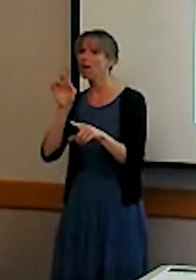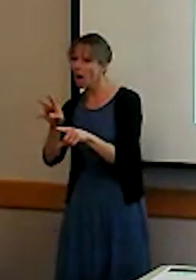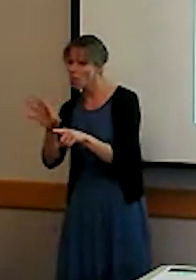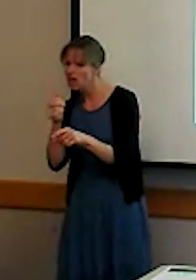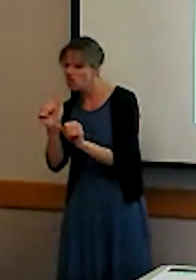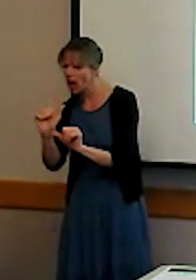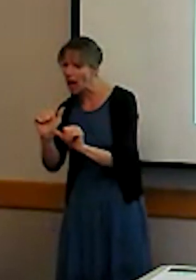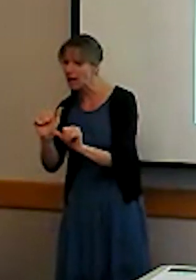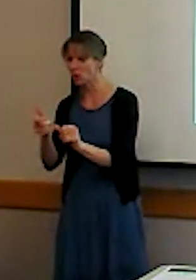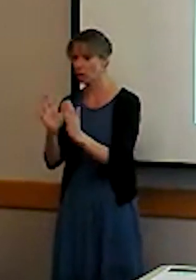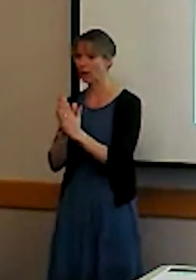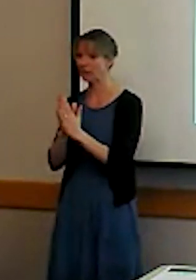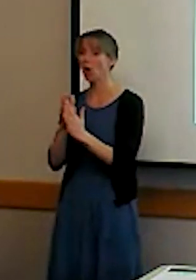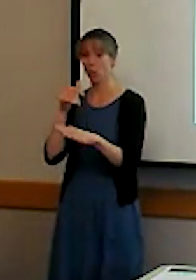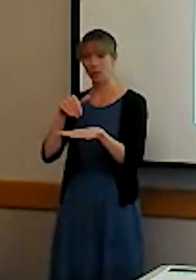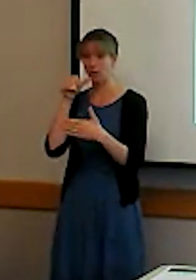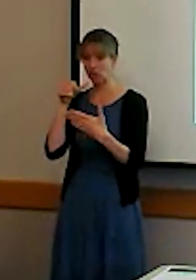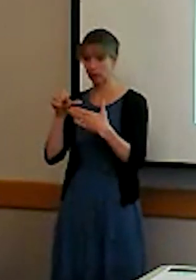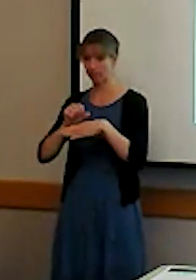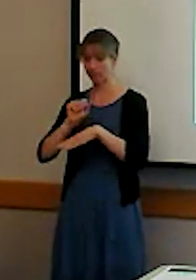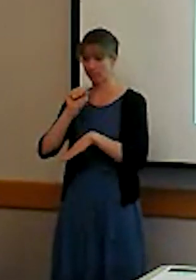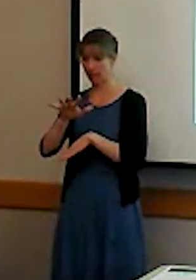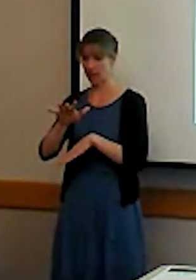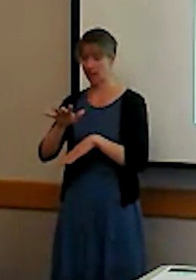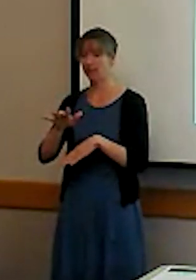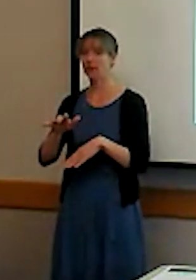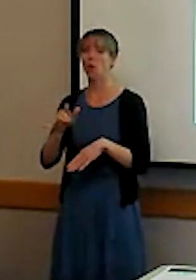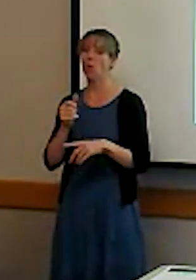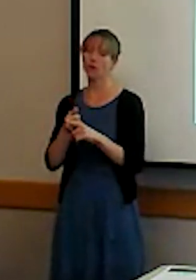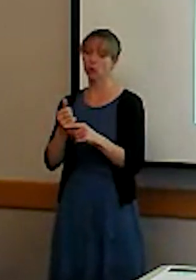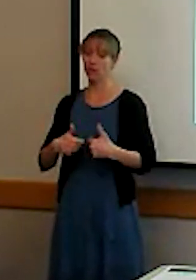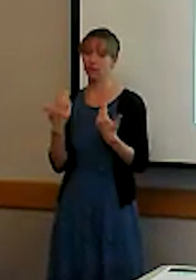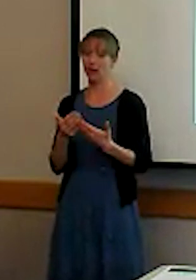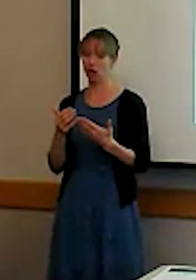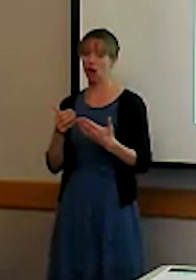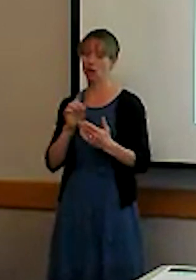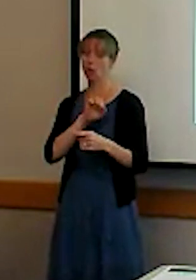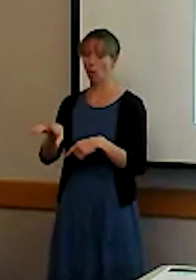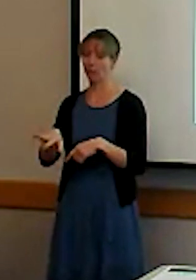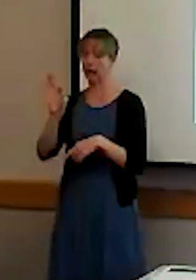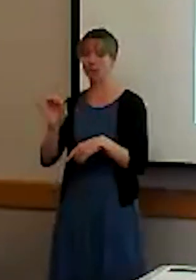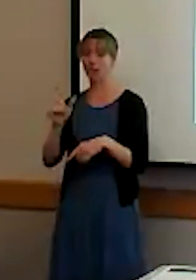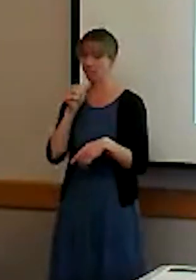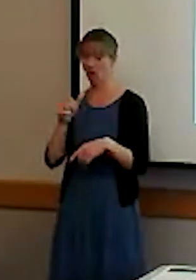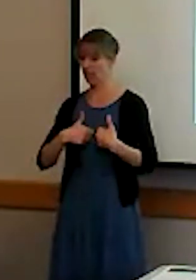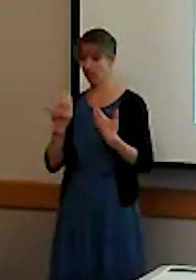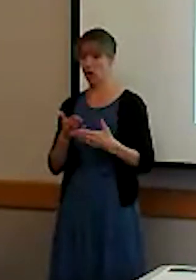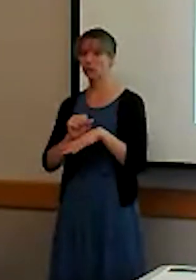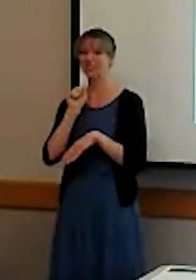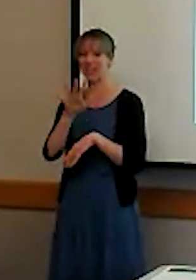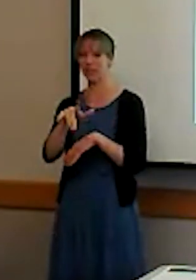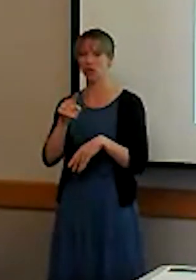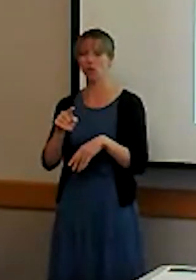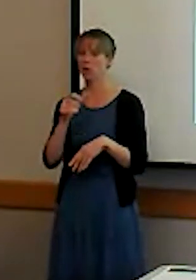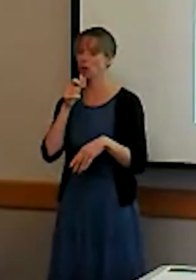it. We pay shipping to and from, or if you're in Missoula, you pick it up. We serve any Montanan. We